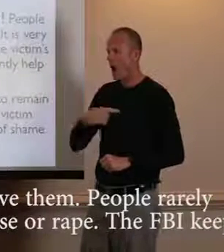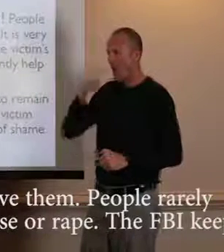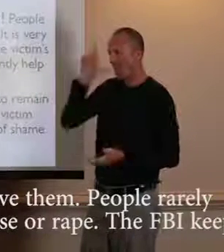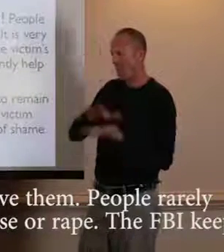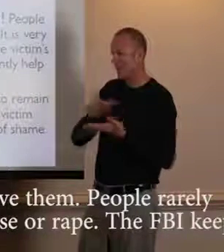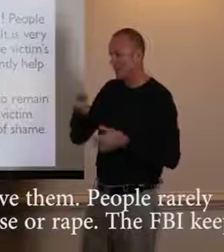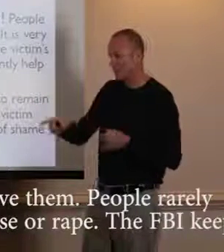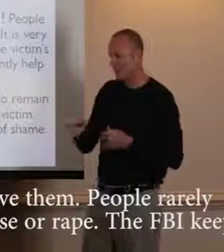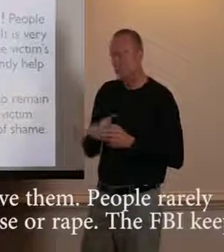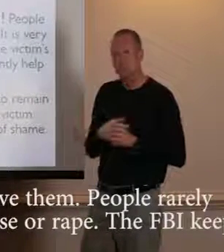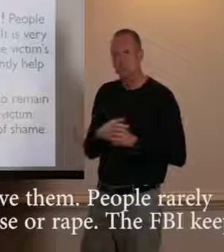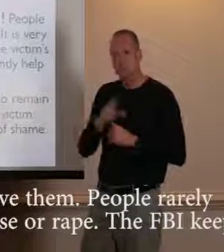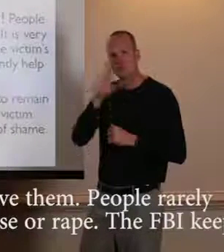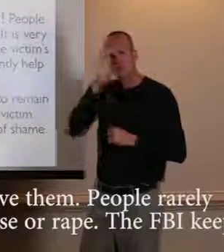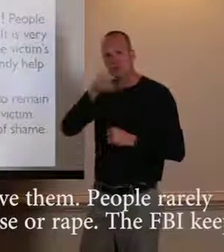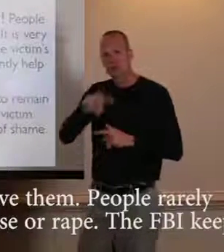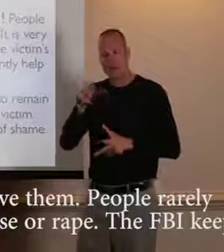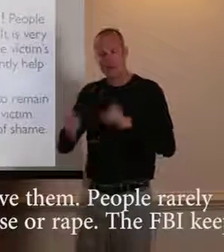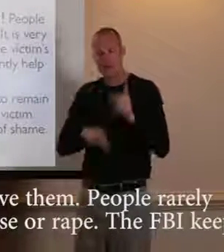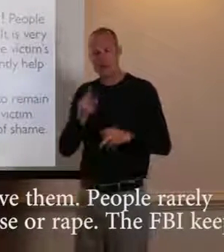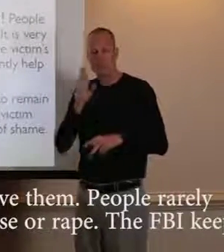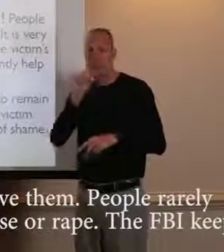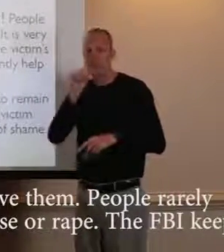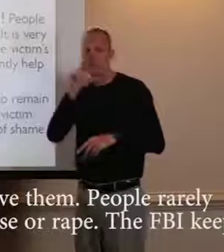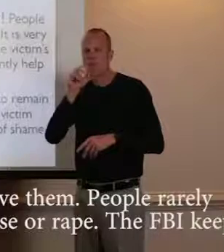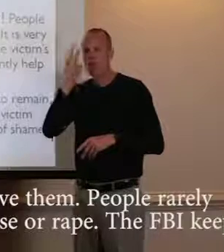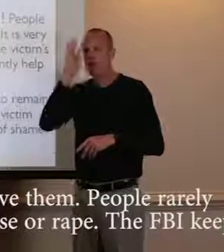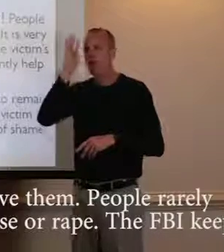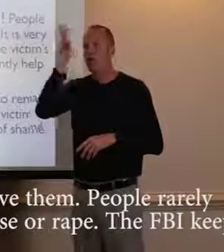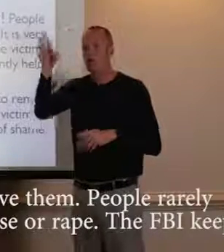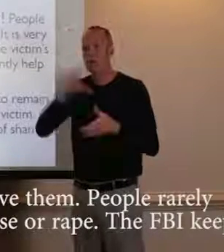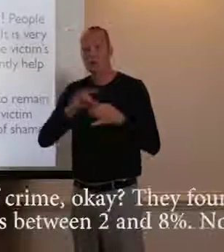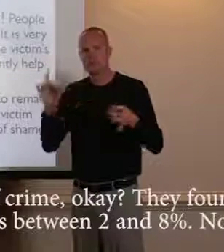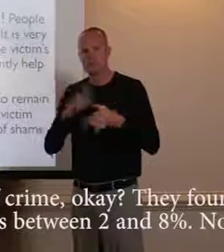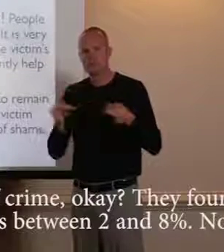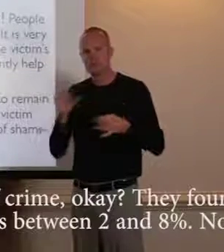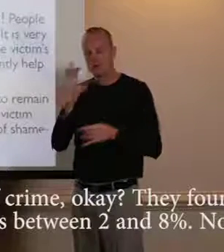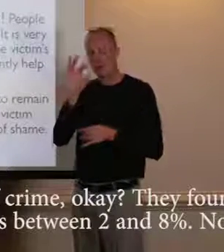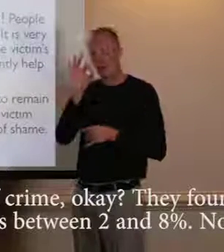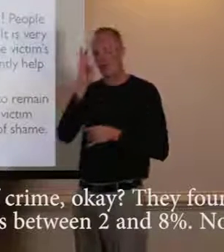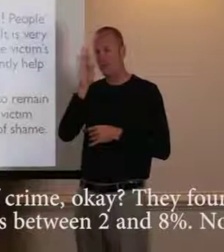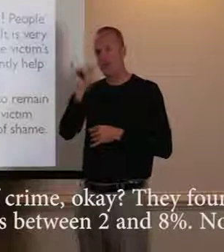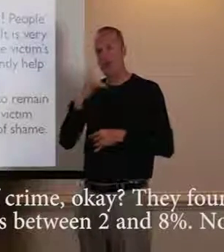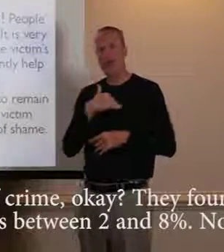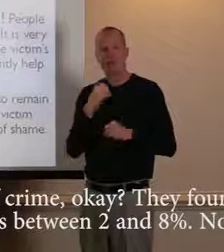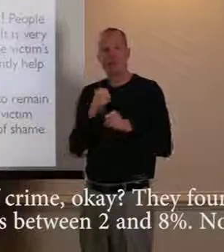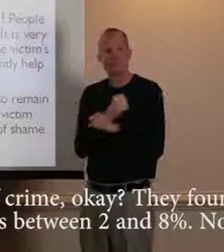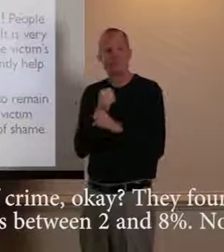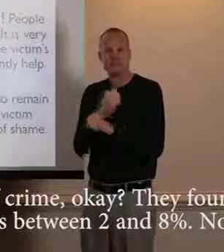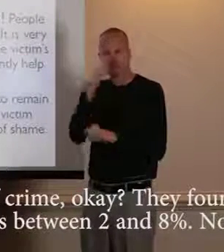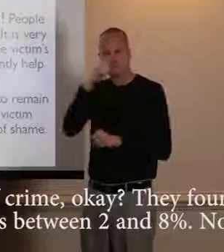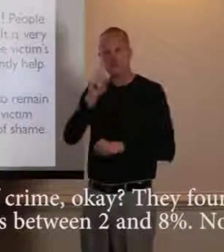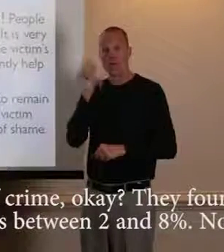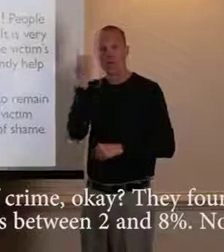up stories of sexual abuse or rape. The FBI keeps statistics on false reporting of crime,